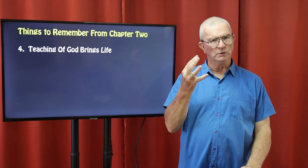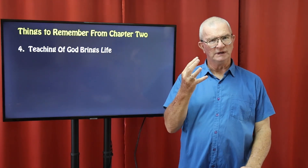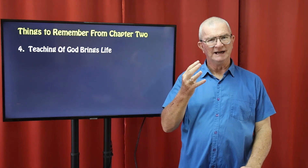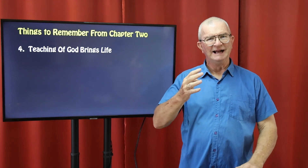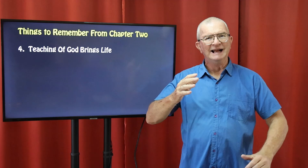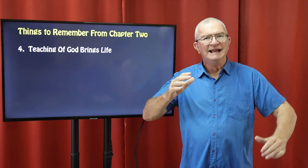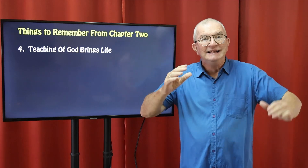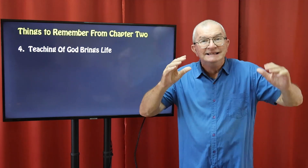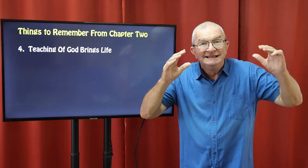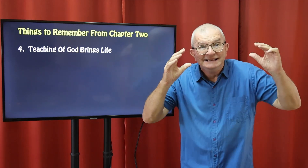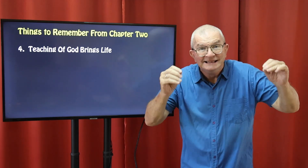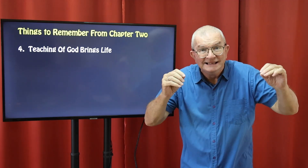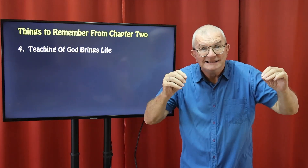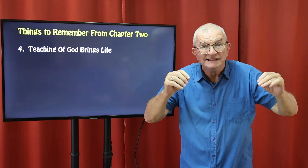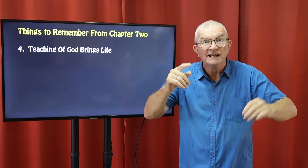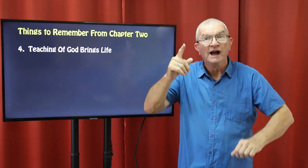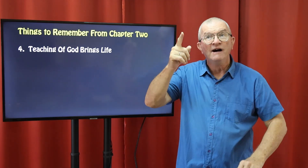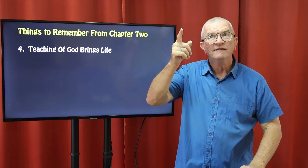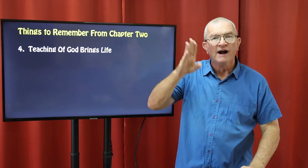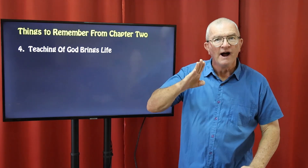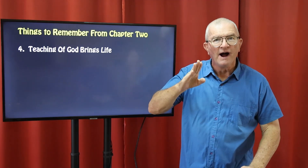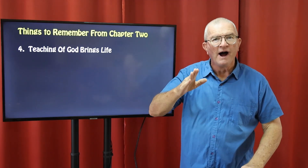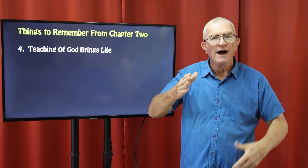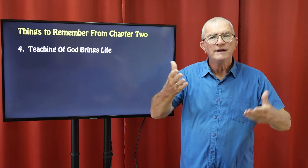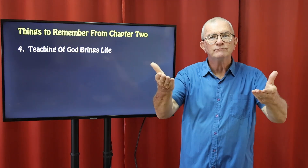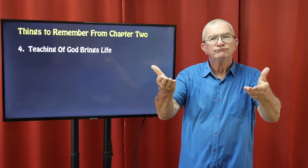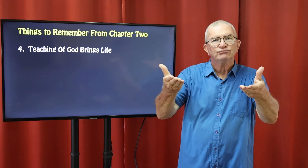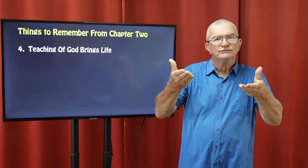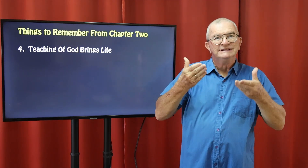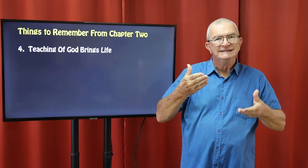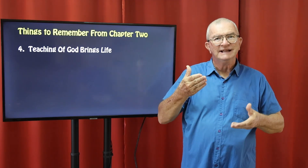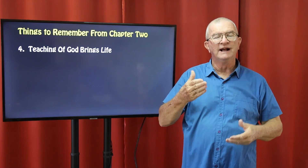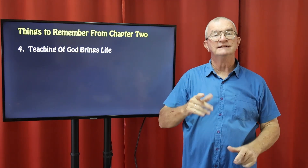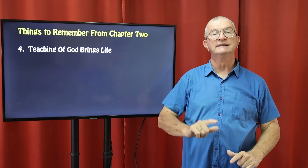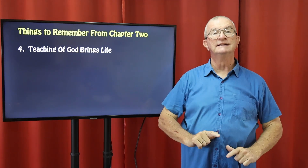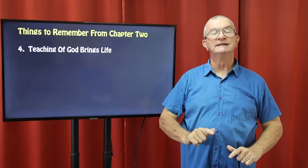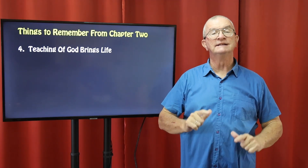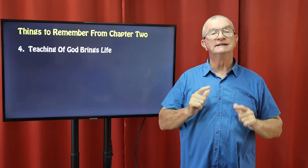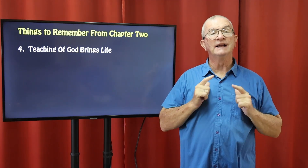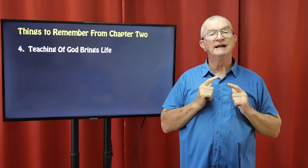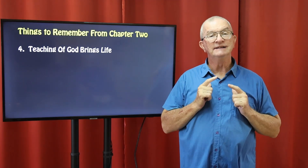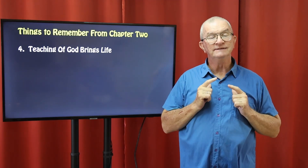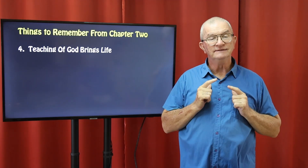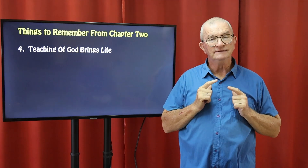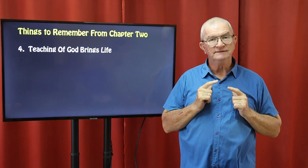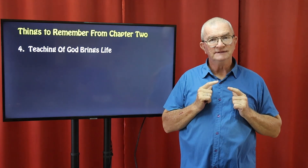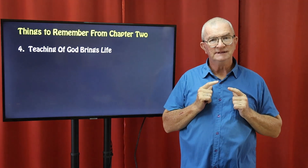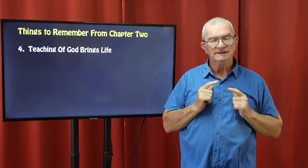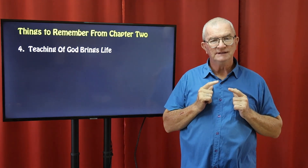Number 4, teaching of God brings life.